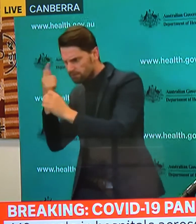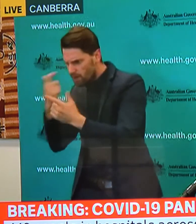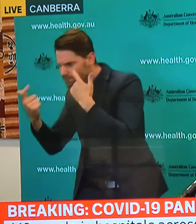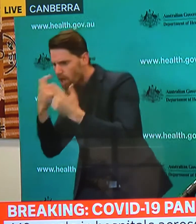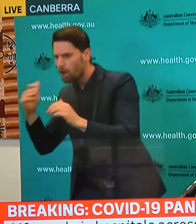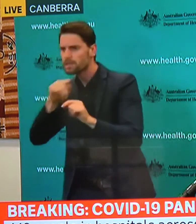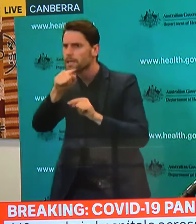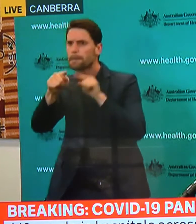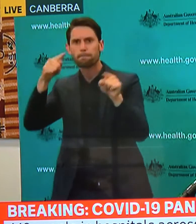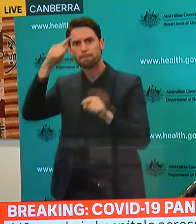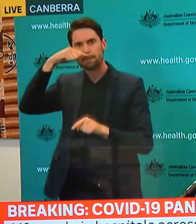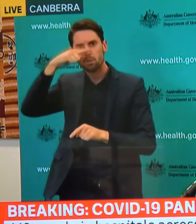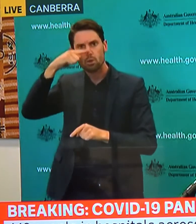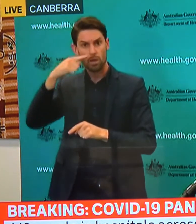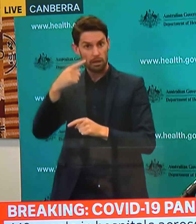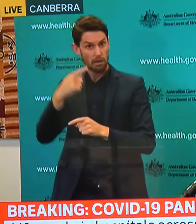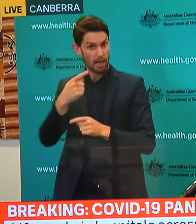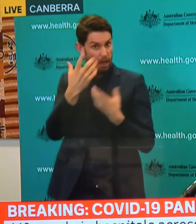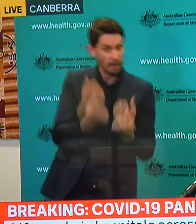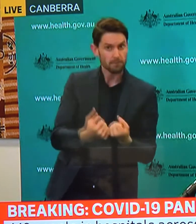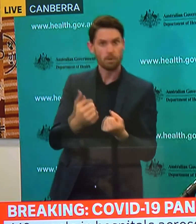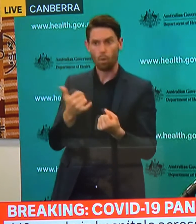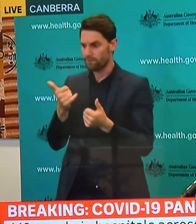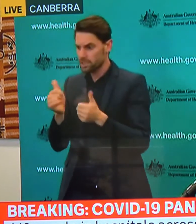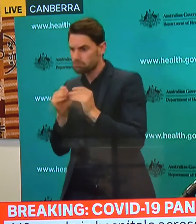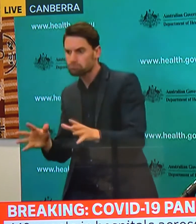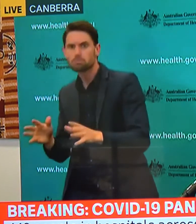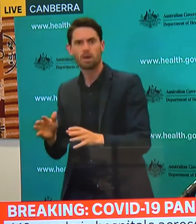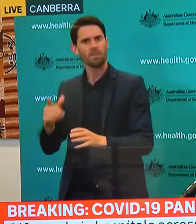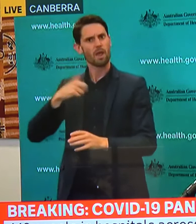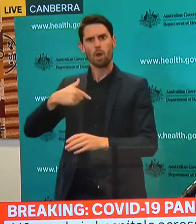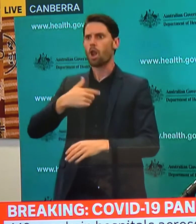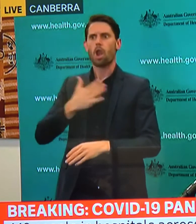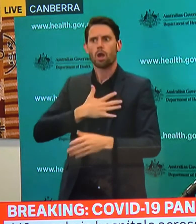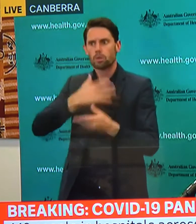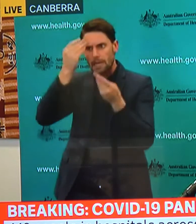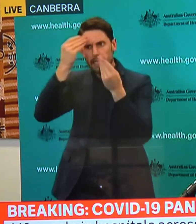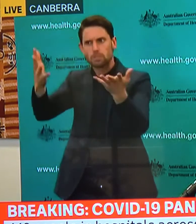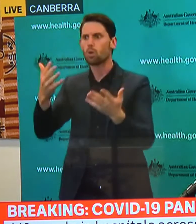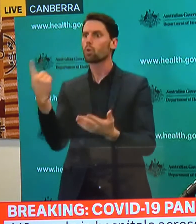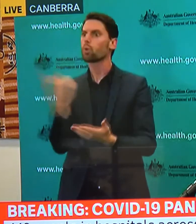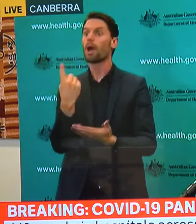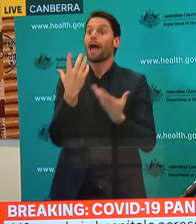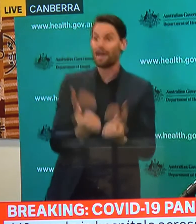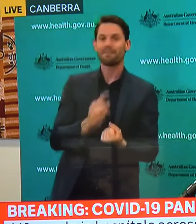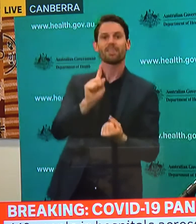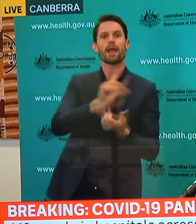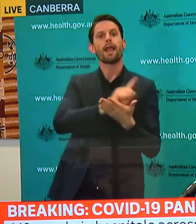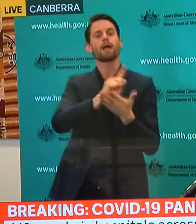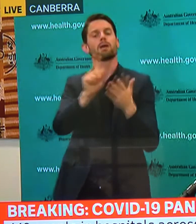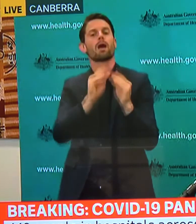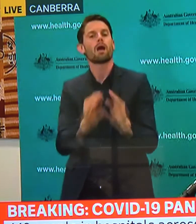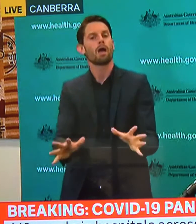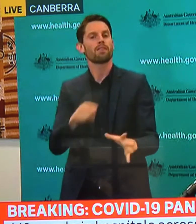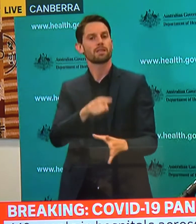last few weeks, we haven't concentrated on that, but I think it's important to get that message back, and we will be reporting that on a daily basis from now on. The